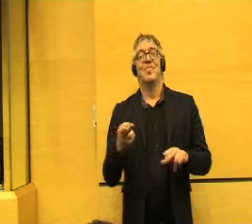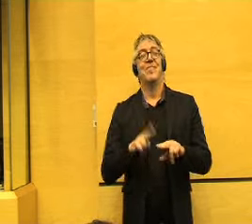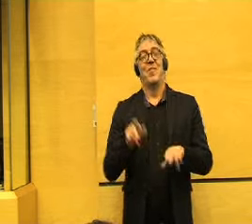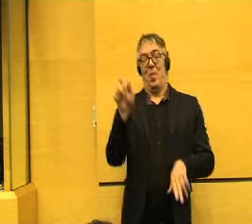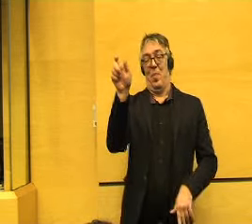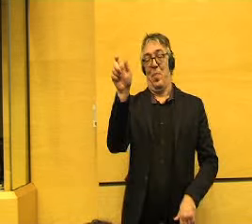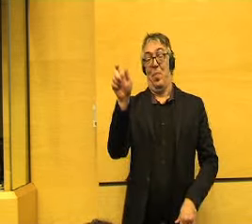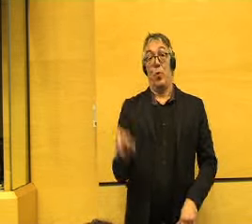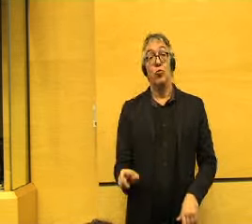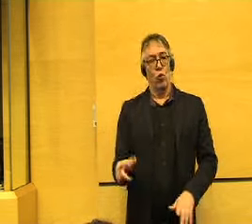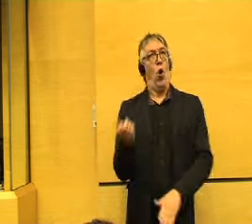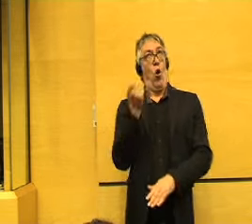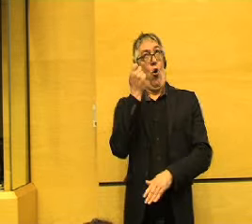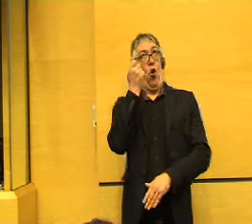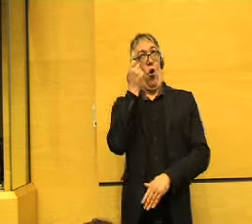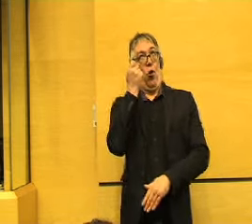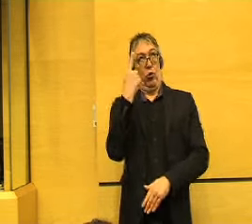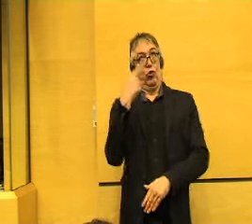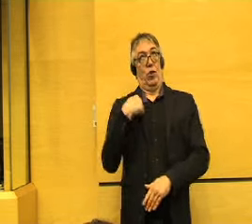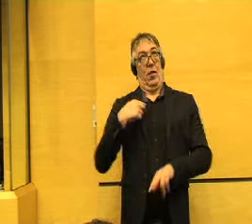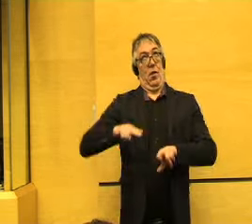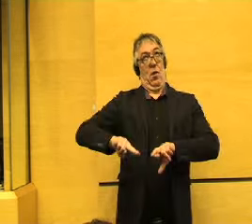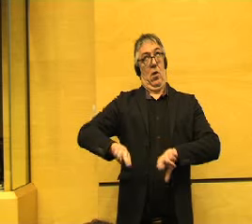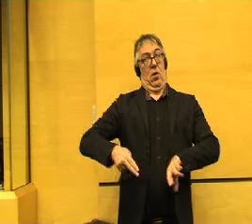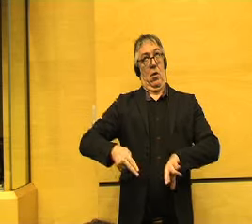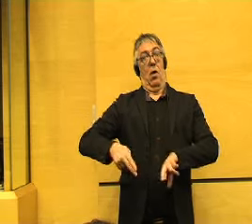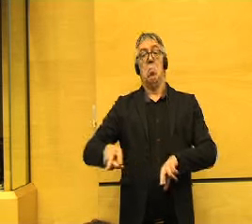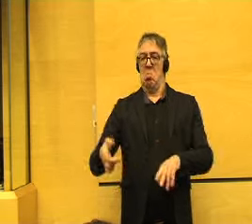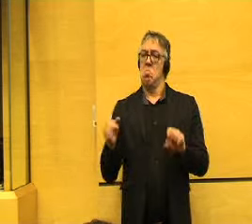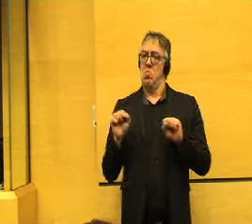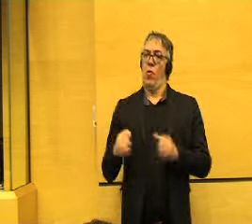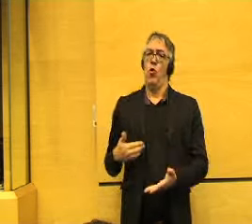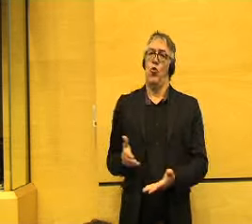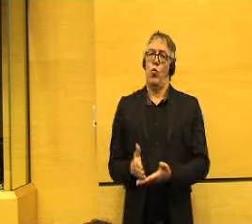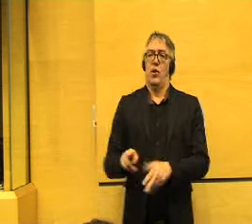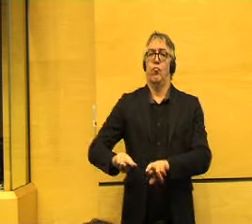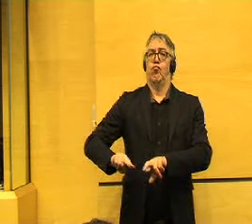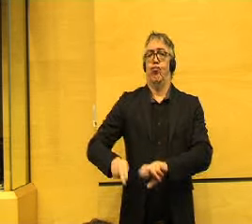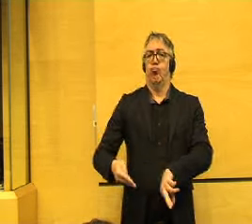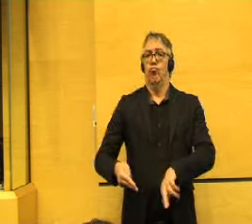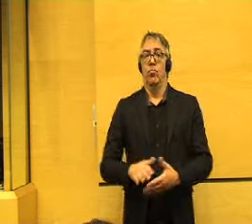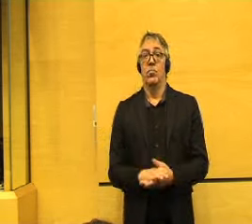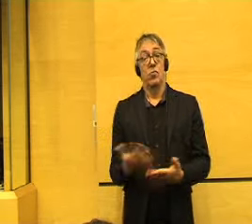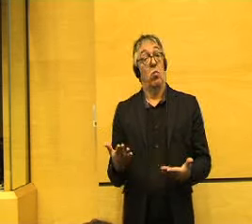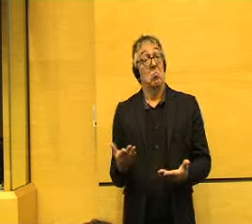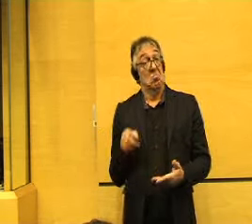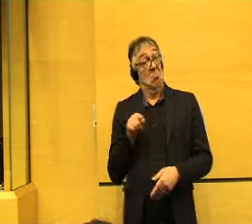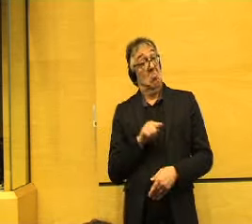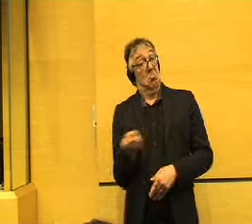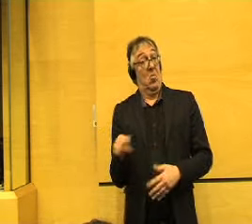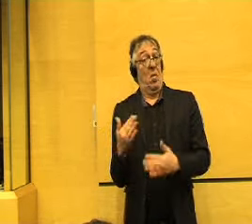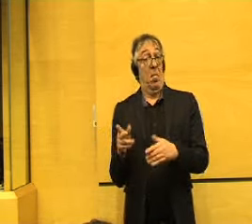with disability therefore have equal legal capacity as others.